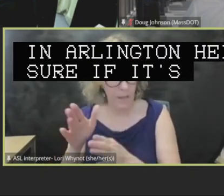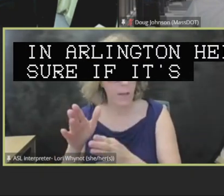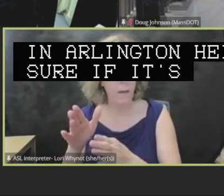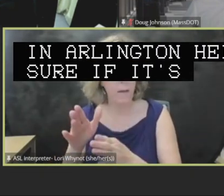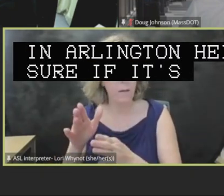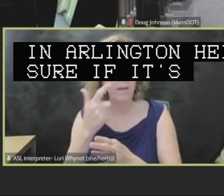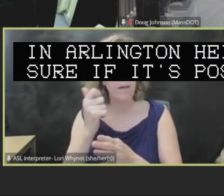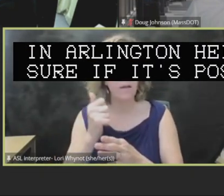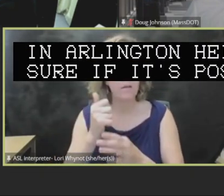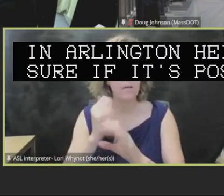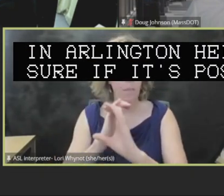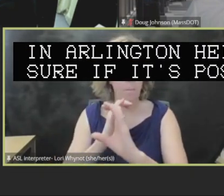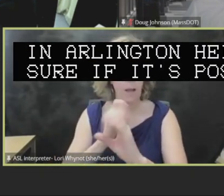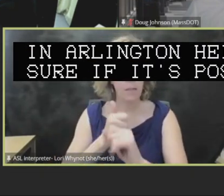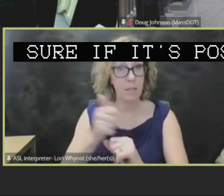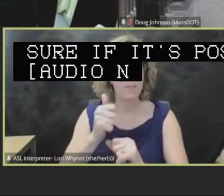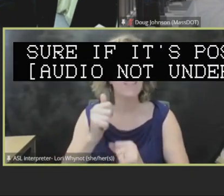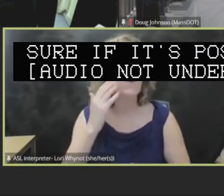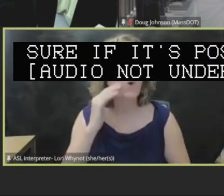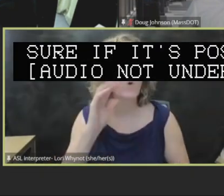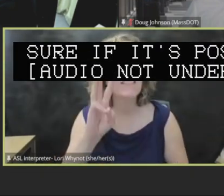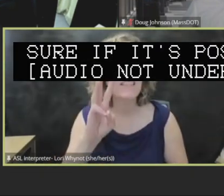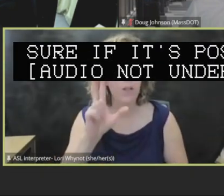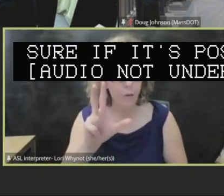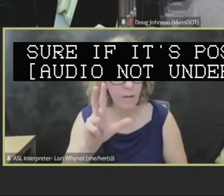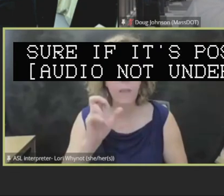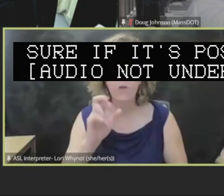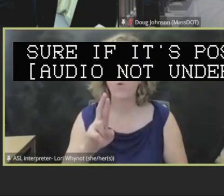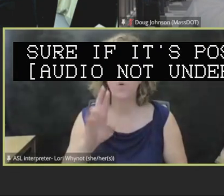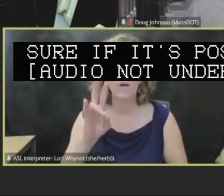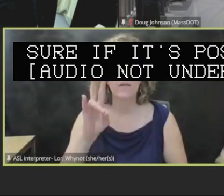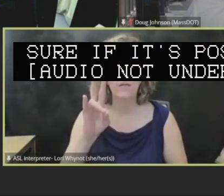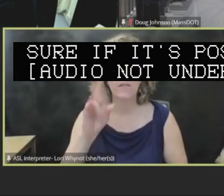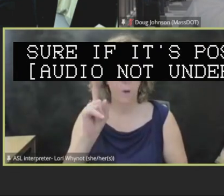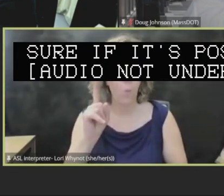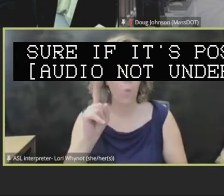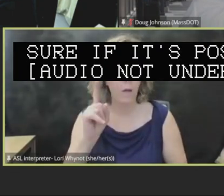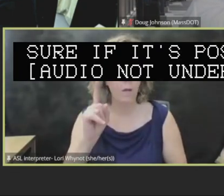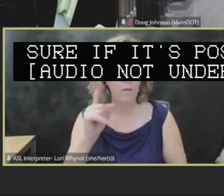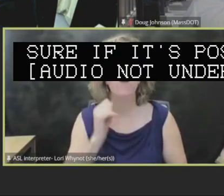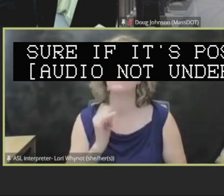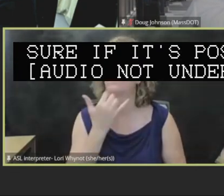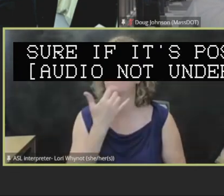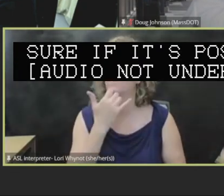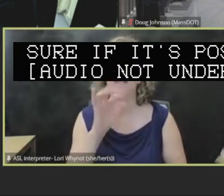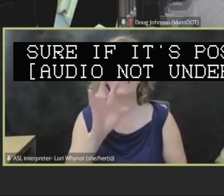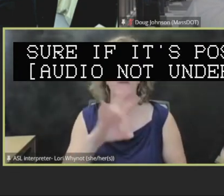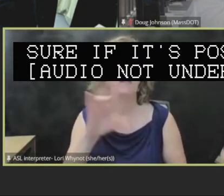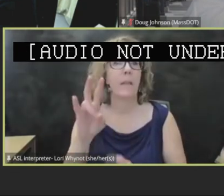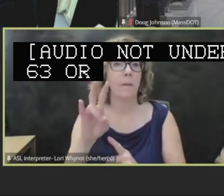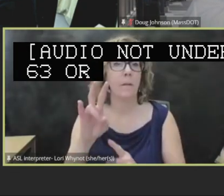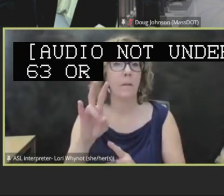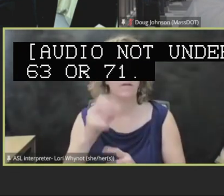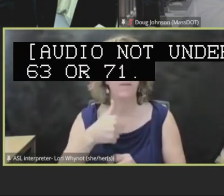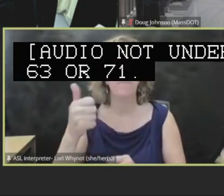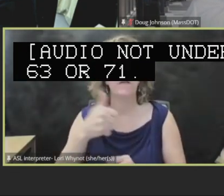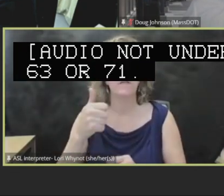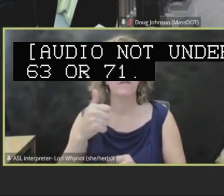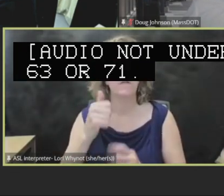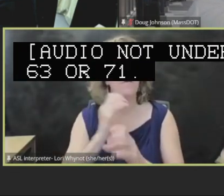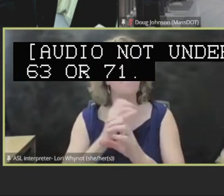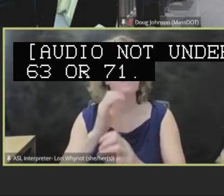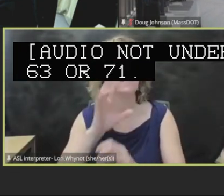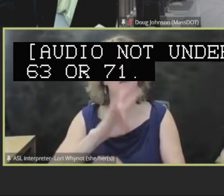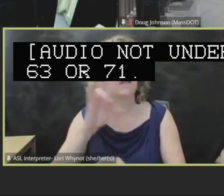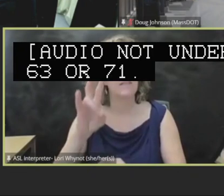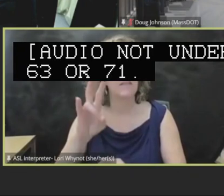bus 63 or a 71, no, not 71, 77, 60 or 77, those